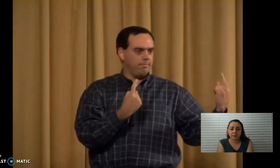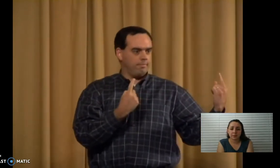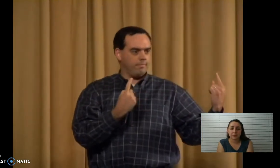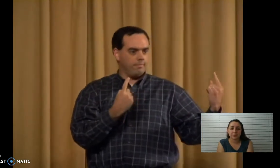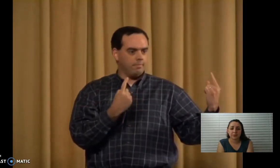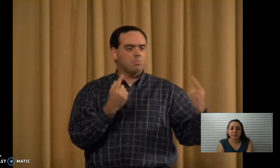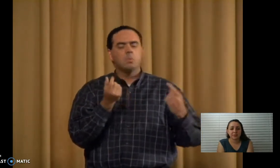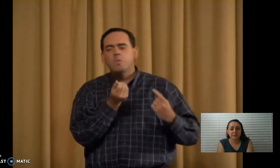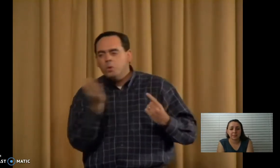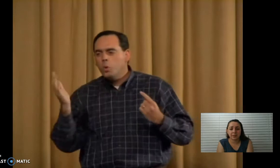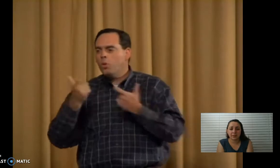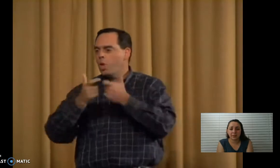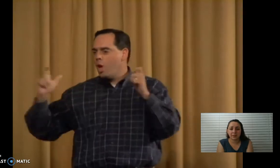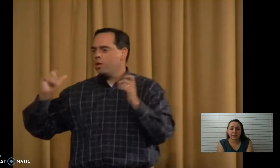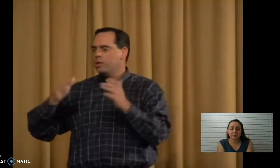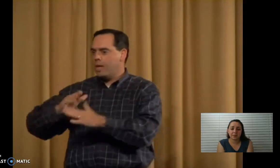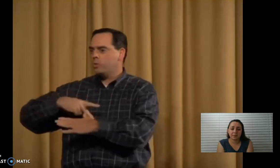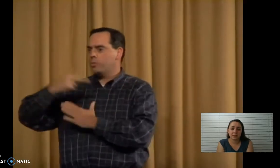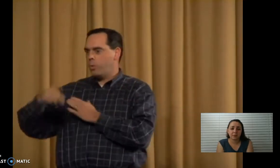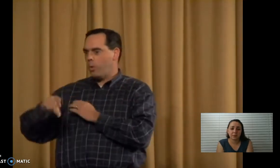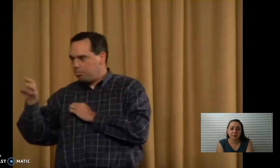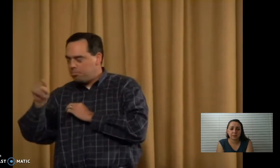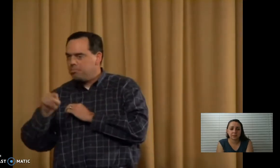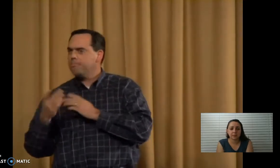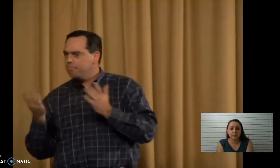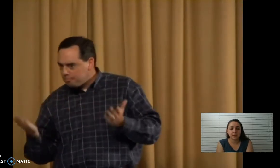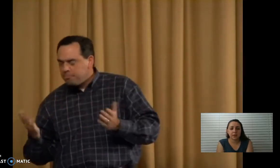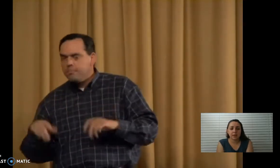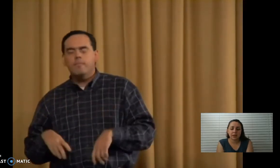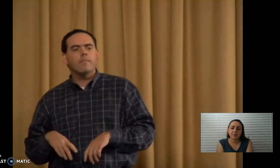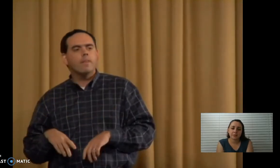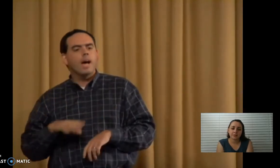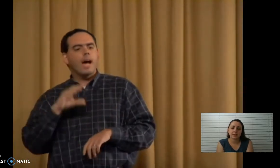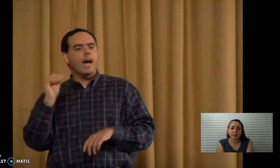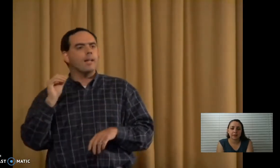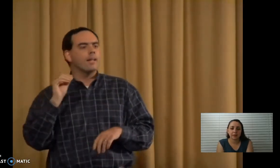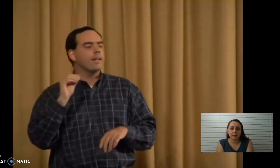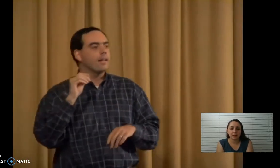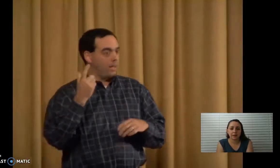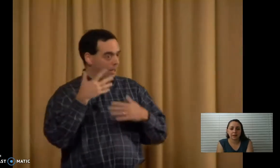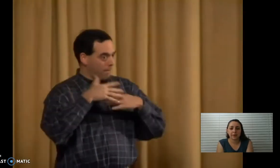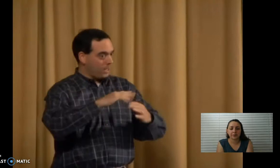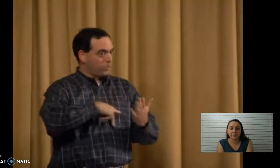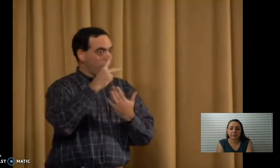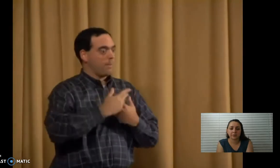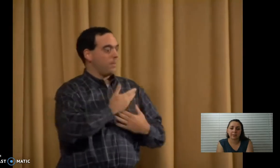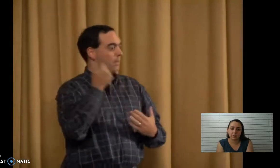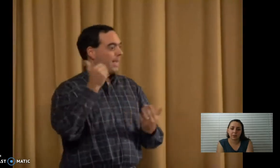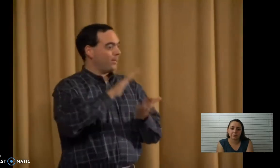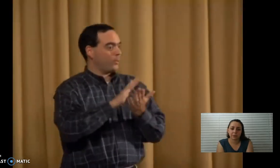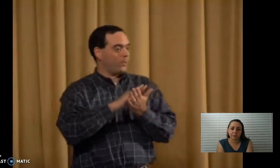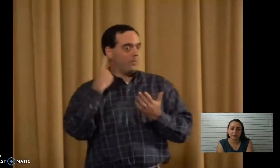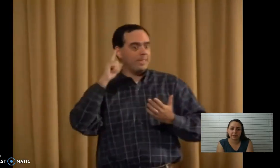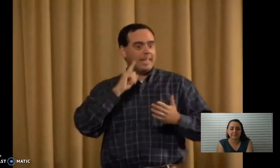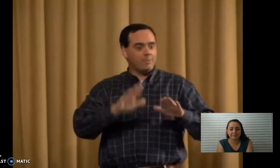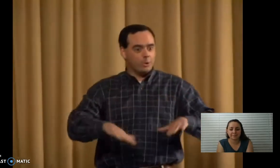And also, those children are typically the only deaf students in the school. Yeah, there's a few that are bigger schools that have more